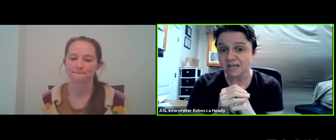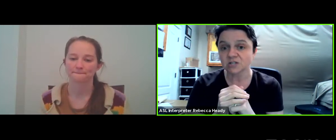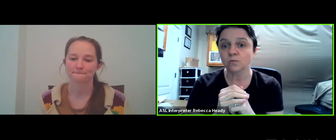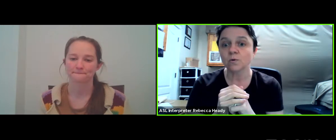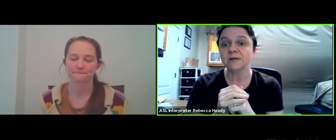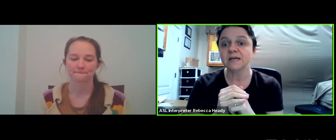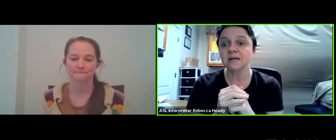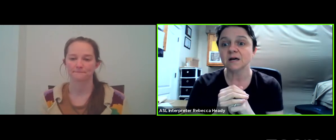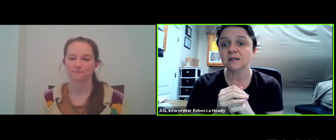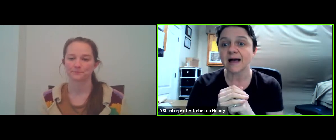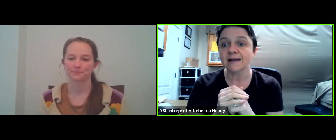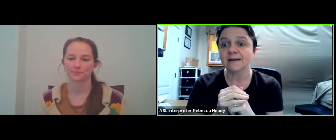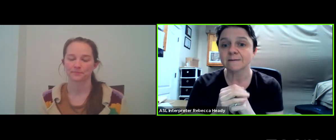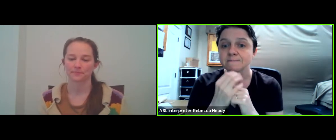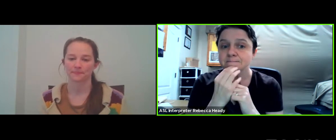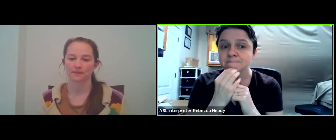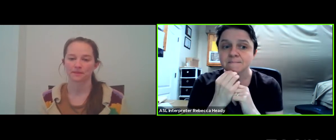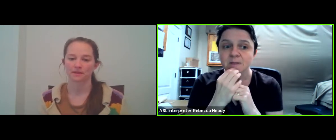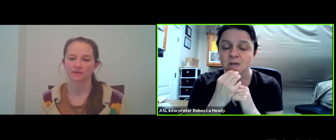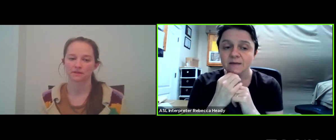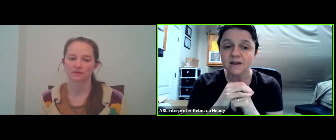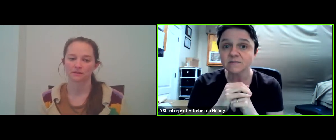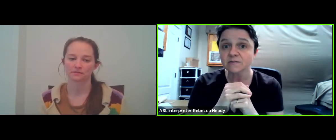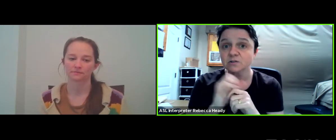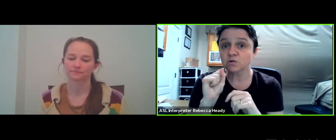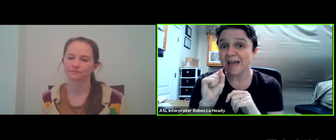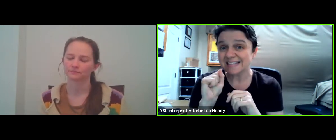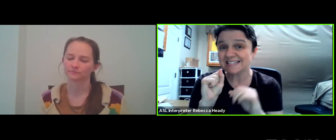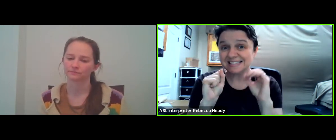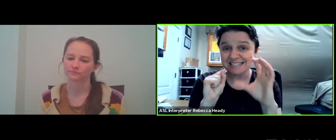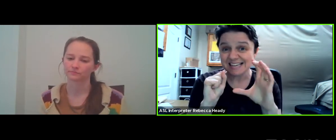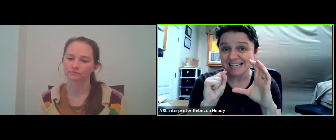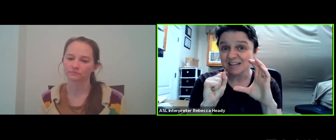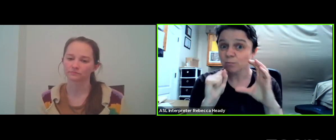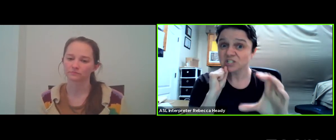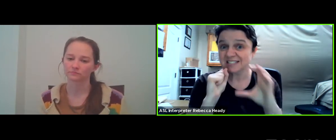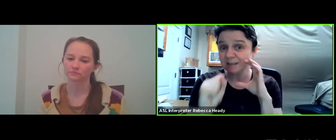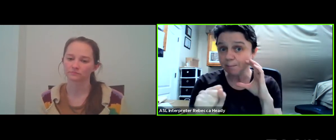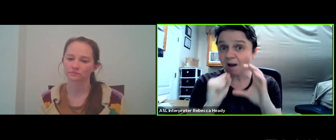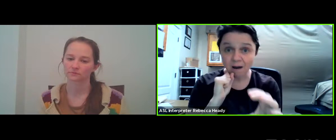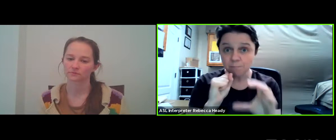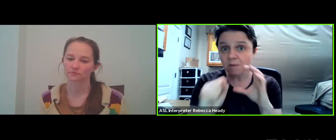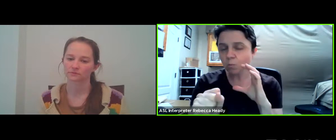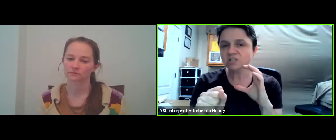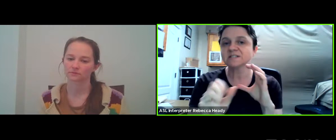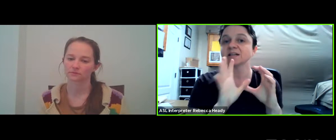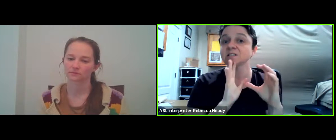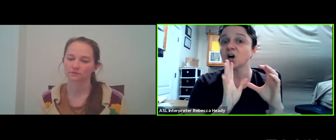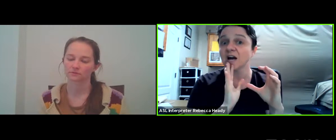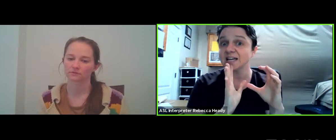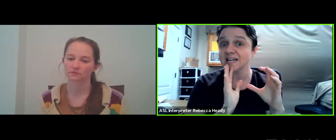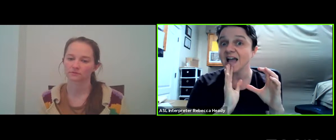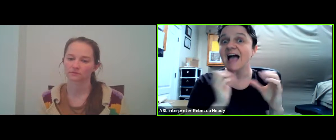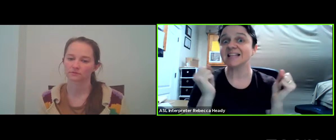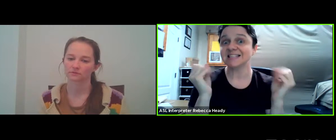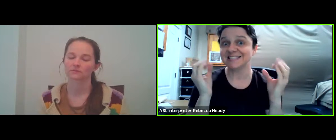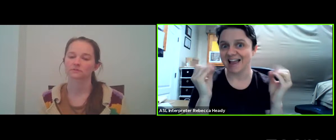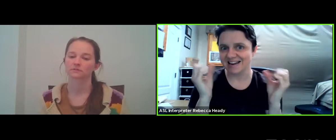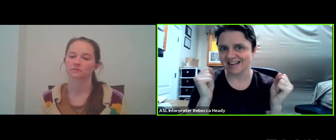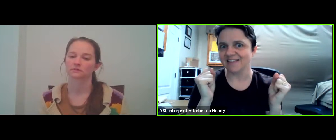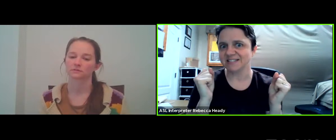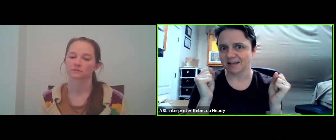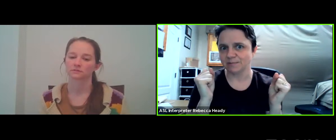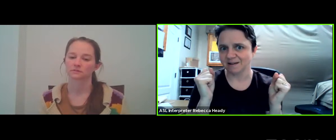Total communication would be like, there's also do S and C, which is SimCom, which is like talking